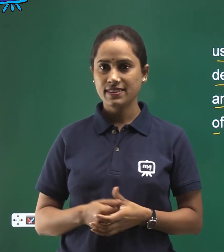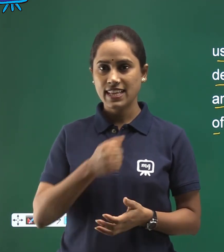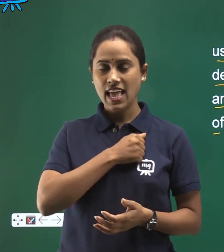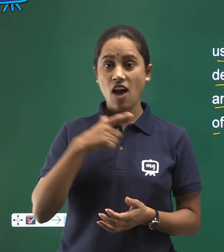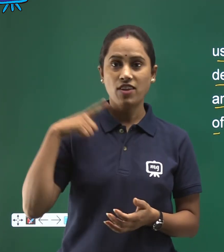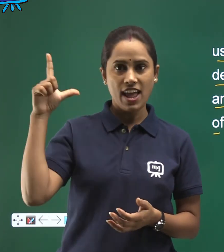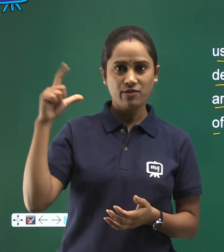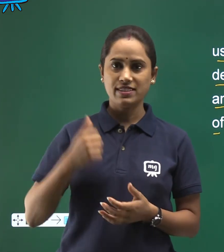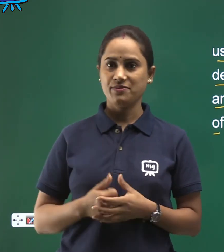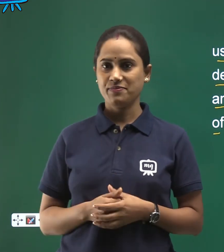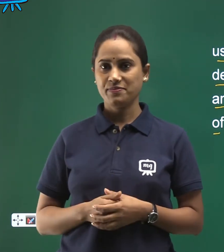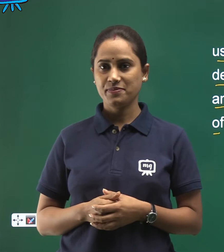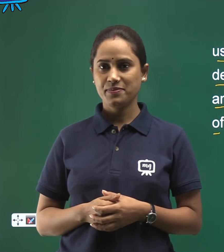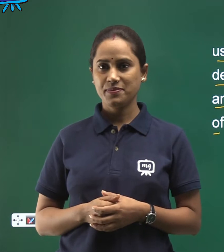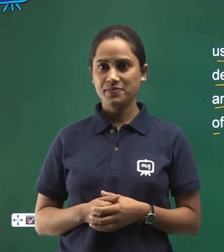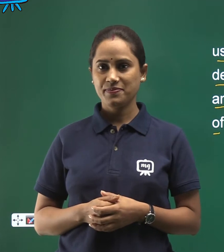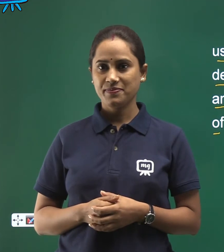our lives.